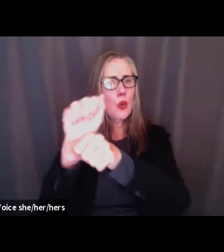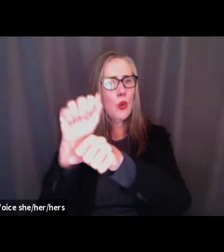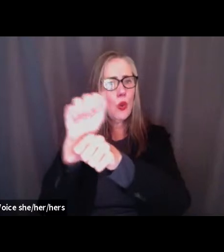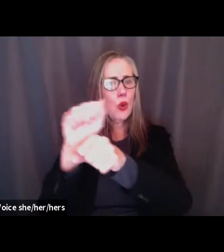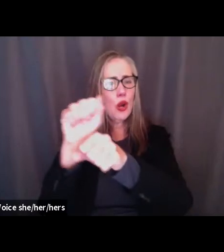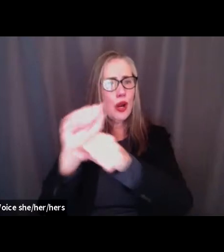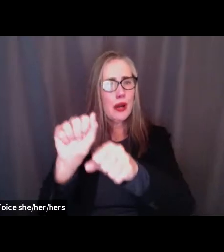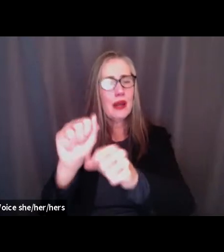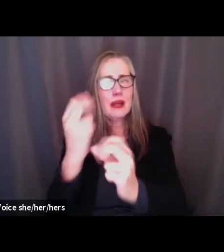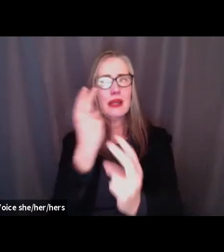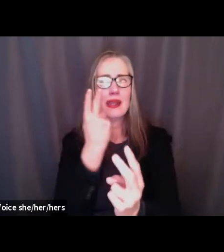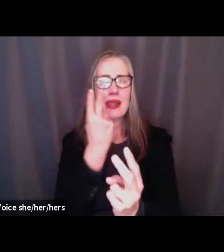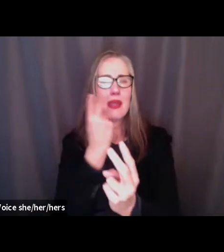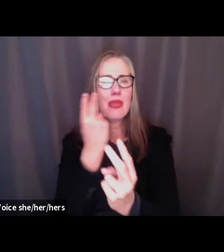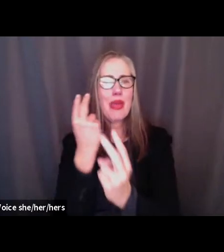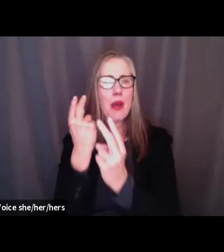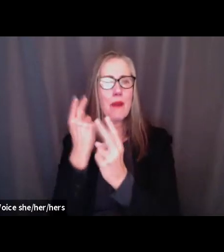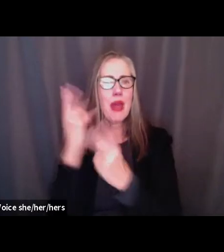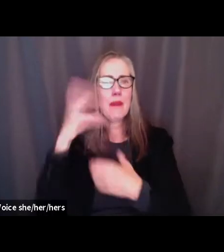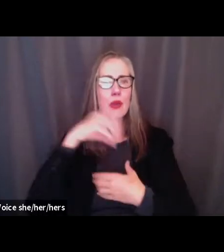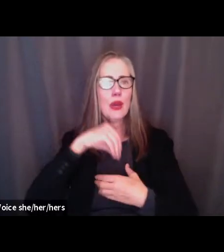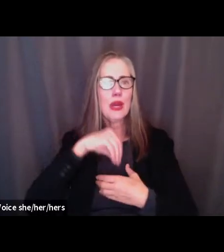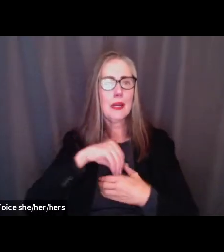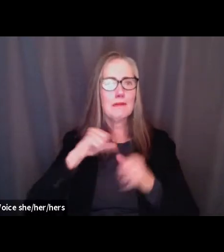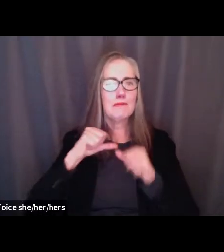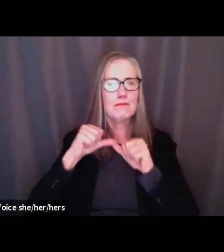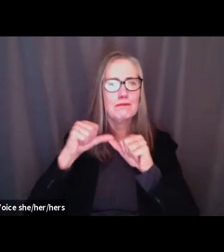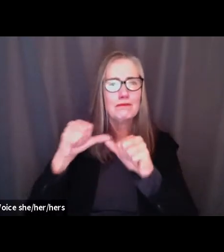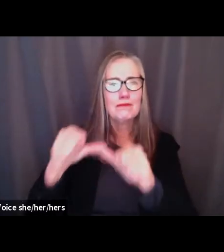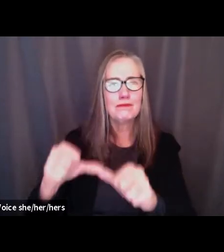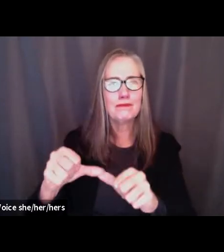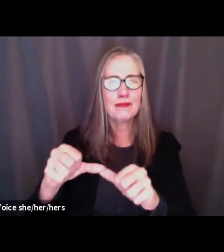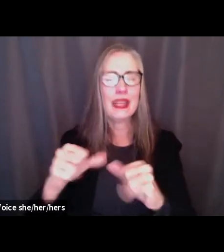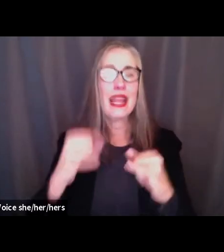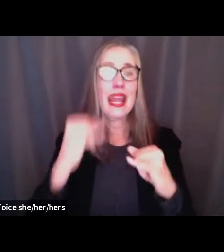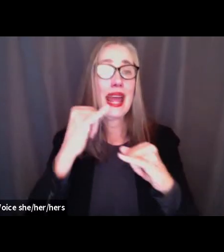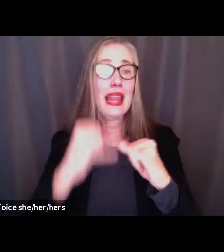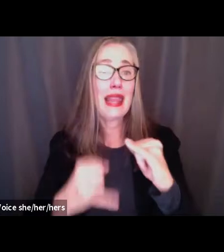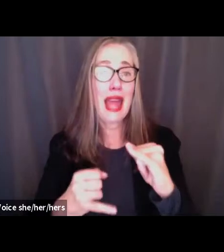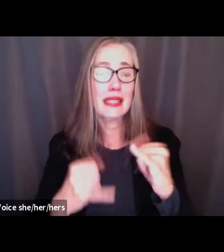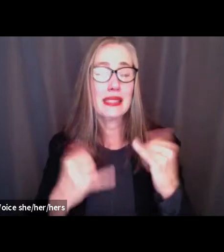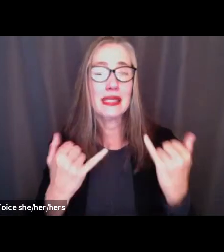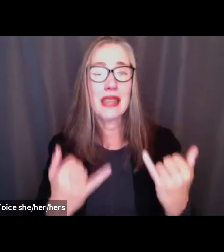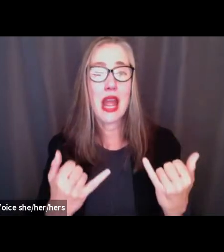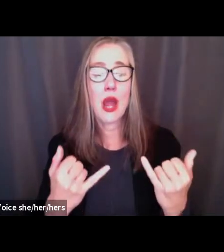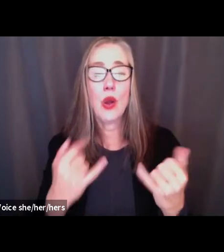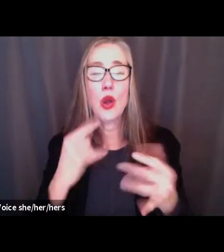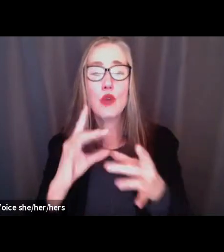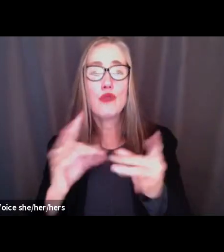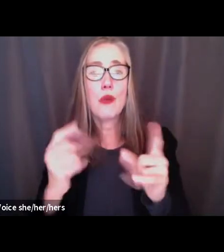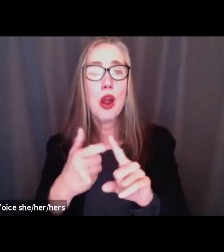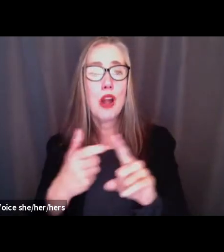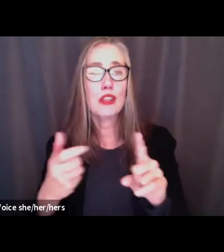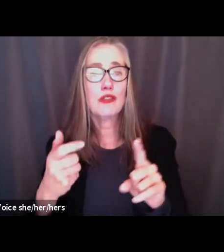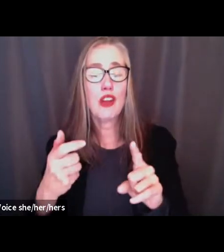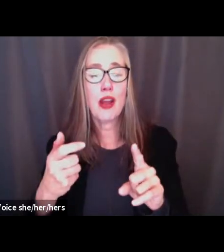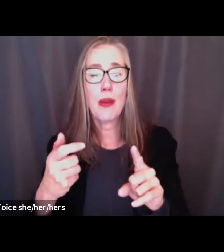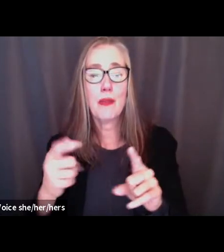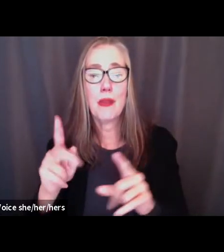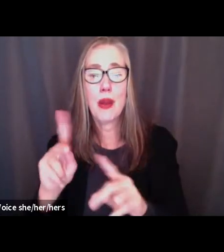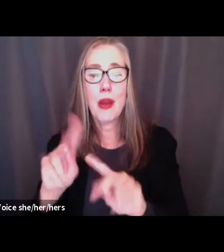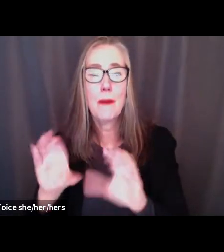last portion of our agenda, which is our remarks from our party leaders. I'll first go to our California Young